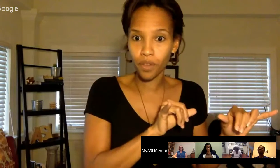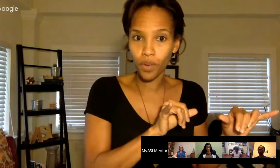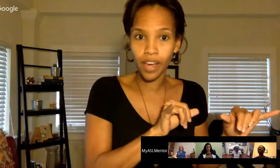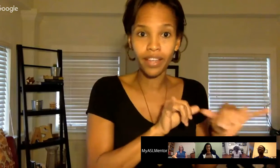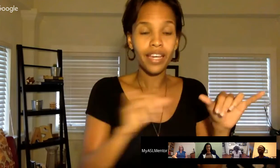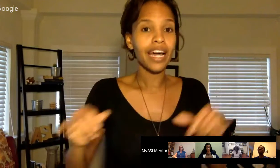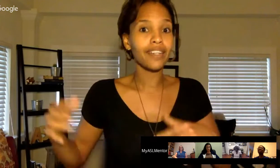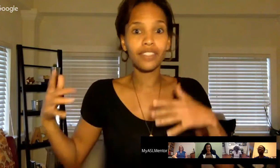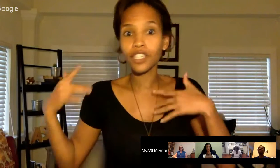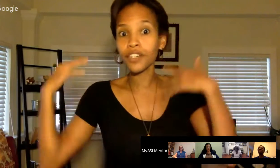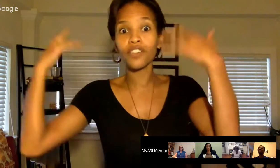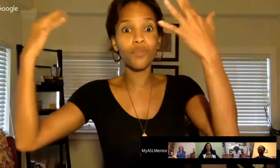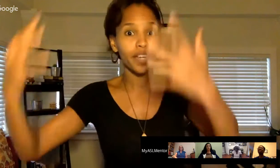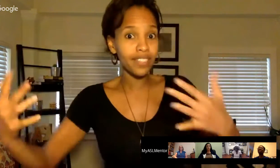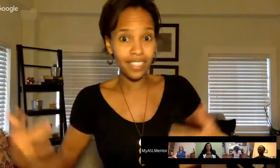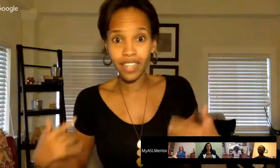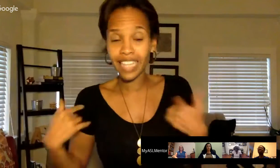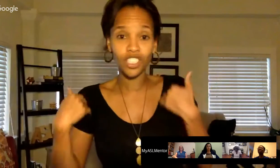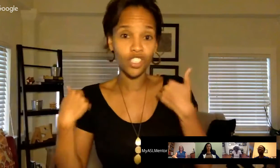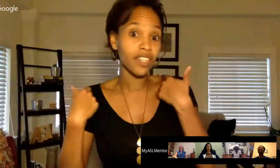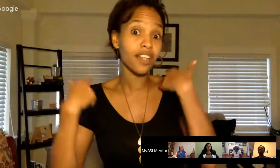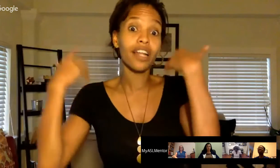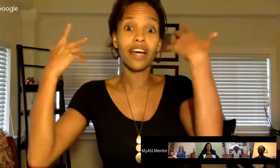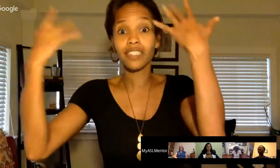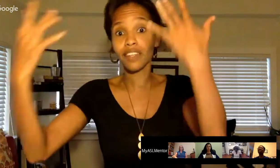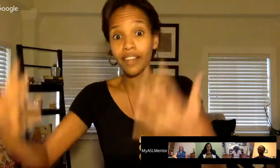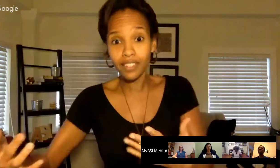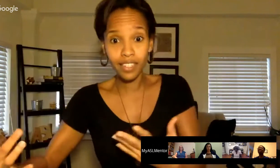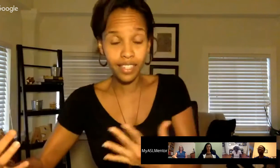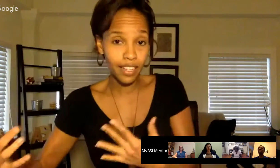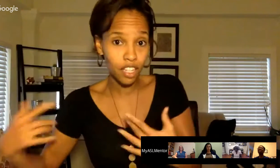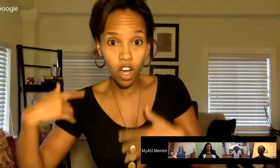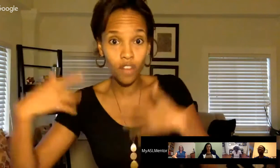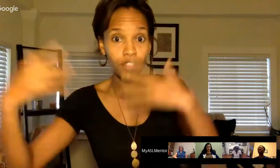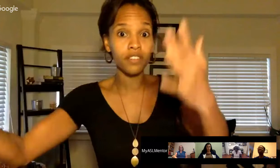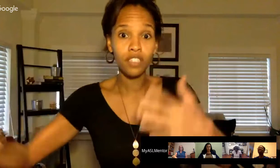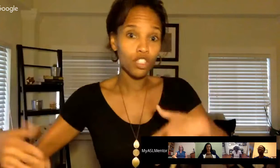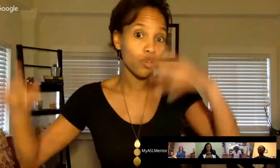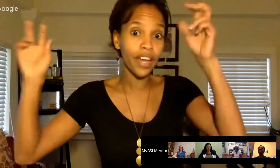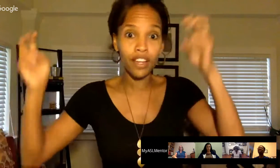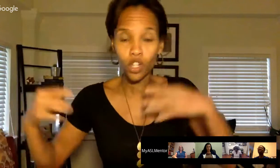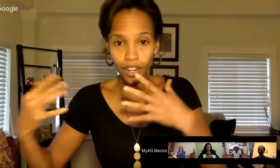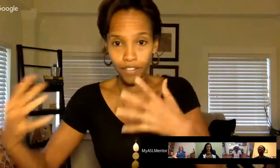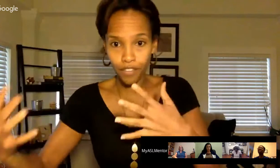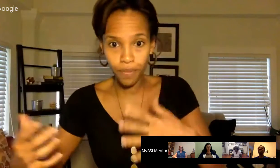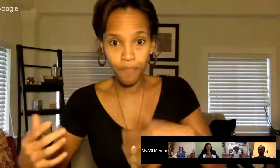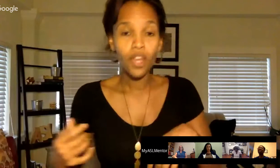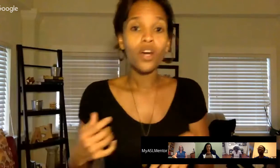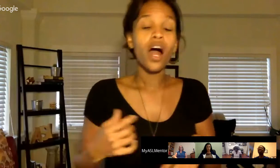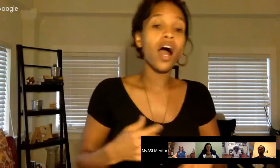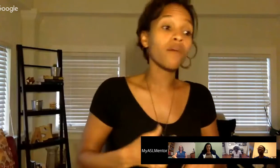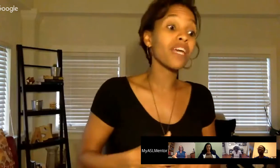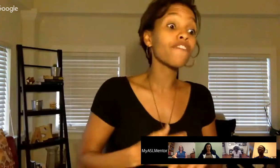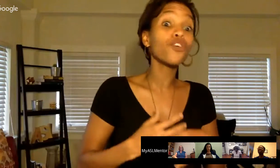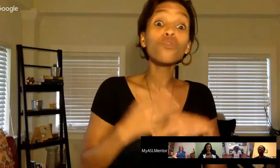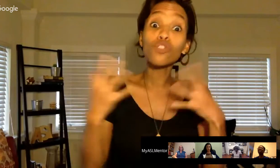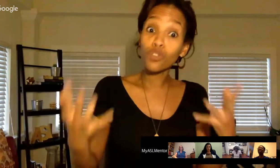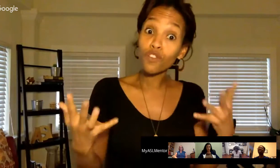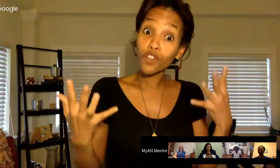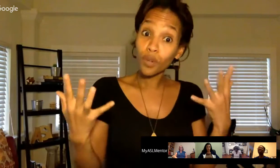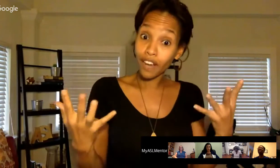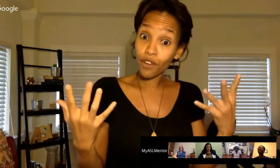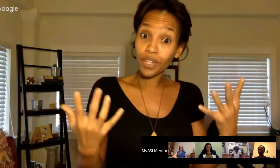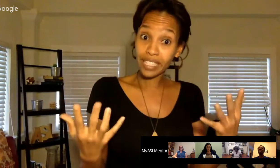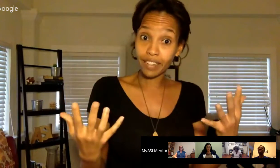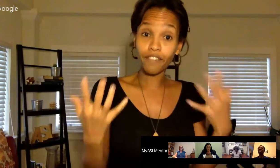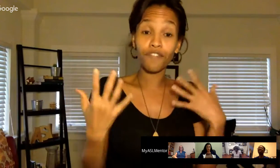primary, okay? Had a series of wins, has seen a lot of success along the trail or whatever. If you do,